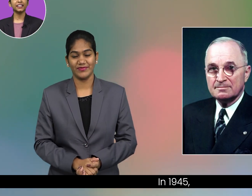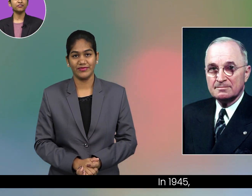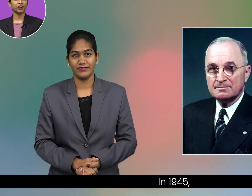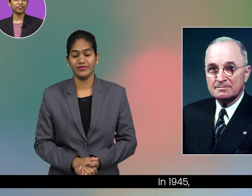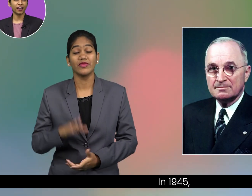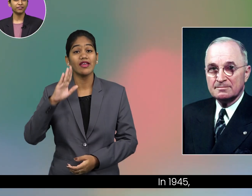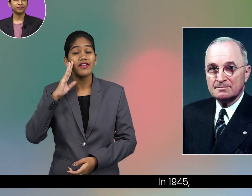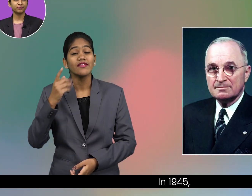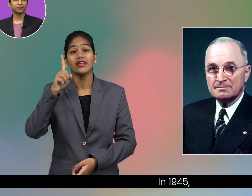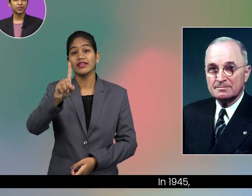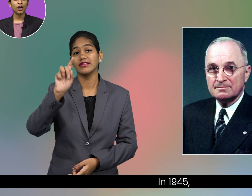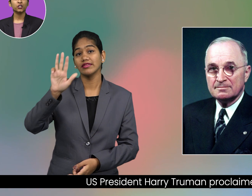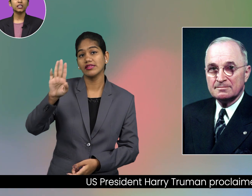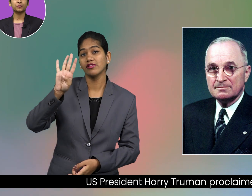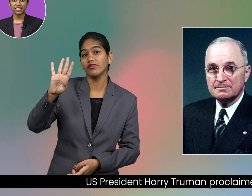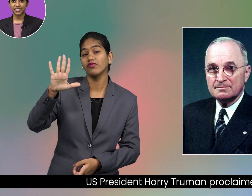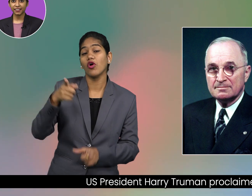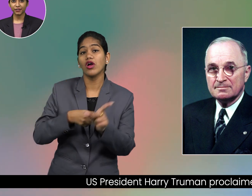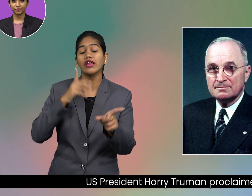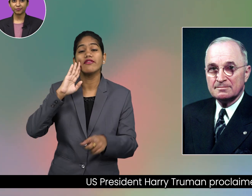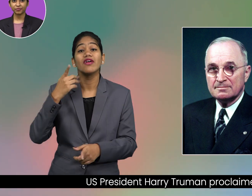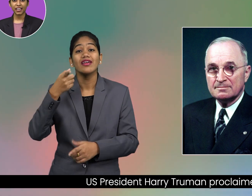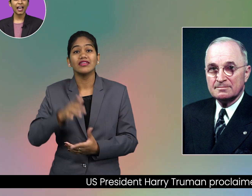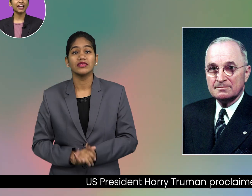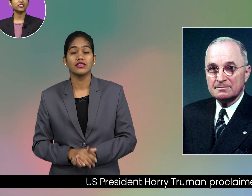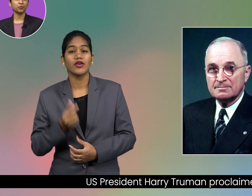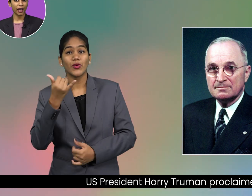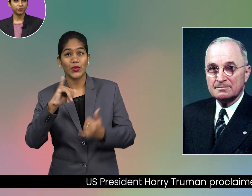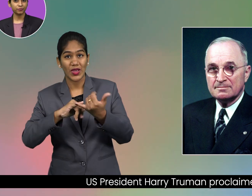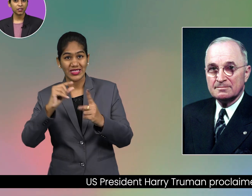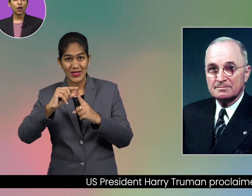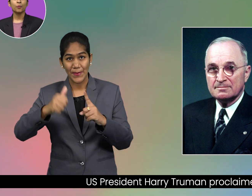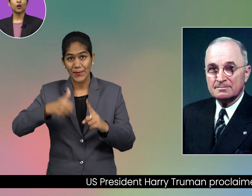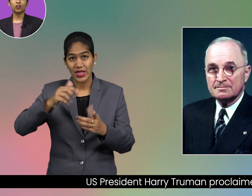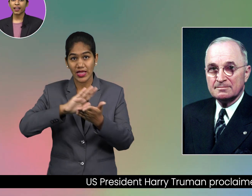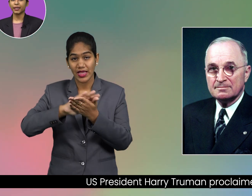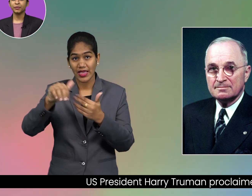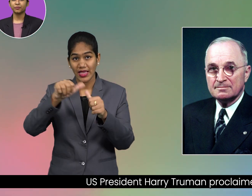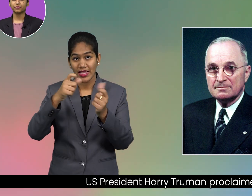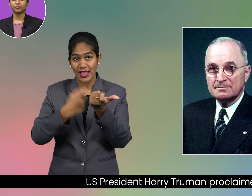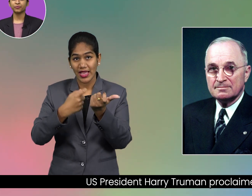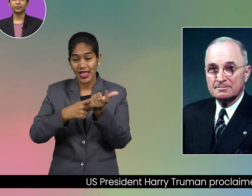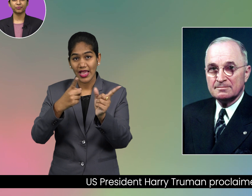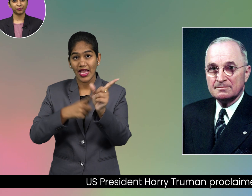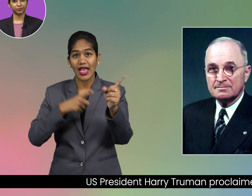In 1945, US President Harry Truman proclaimed